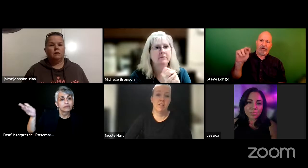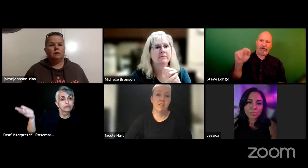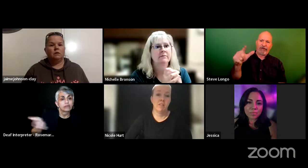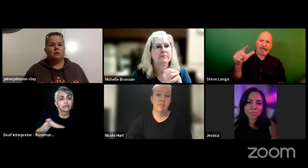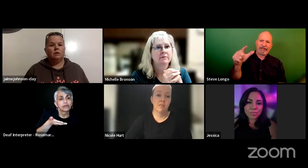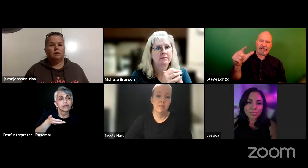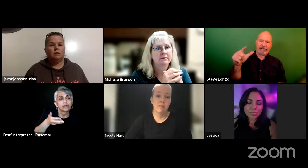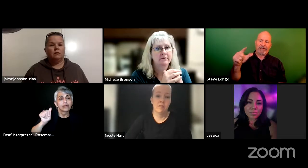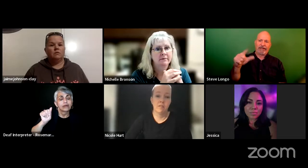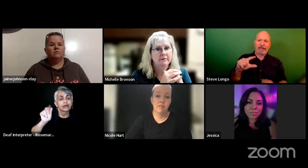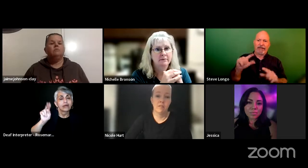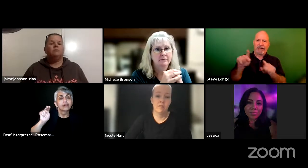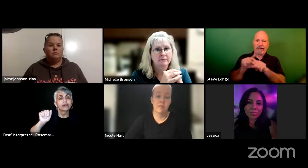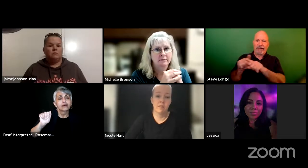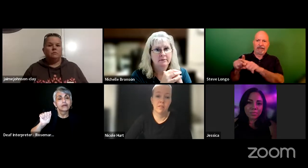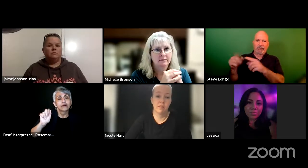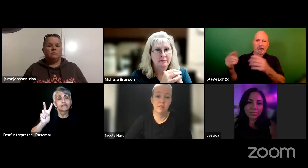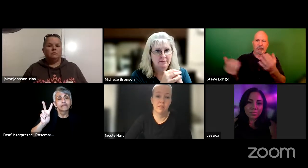welcome